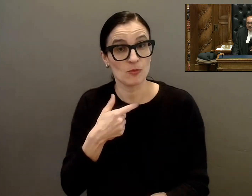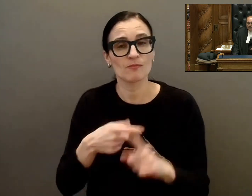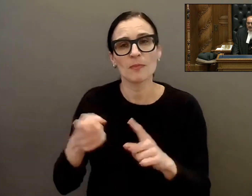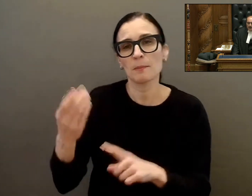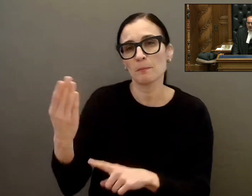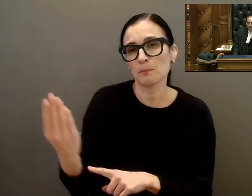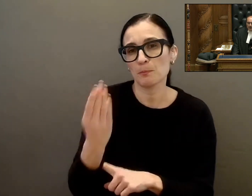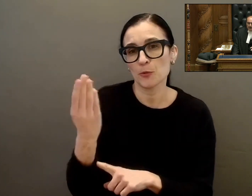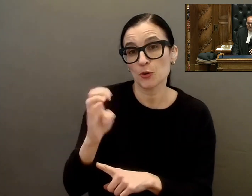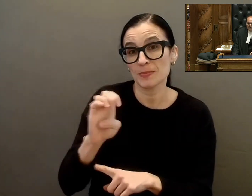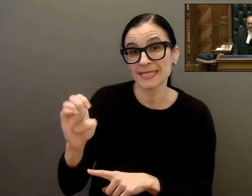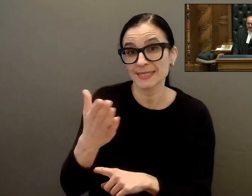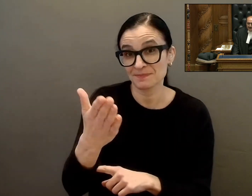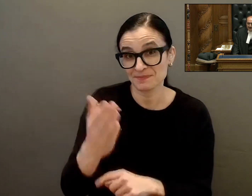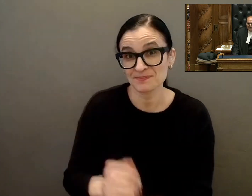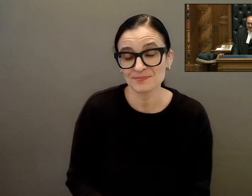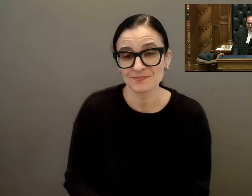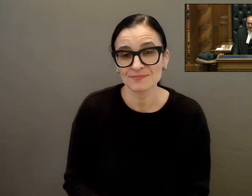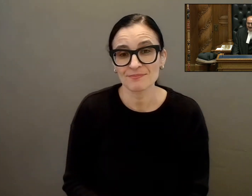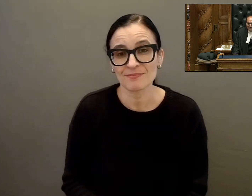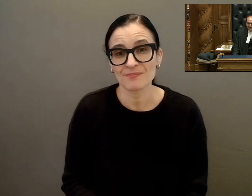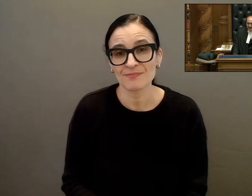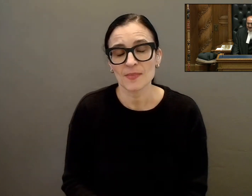Sorry, Burnaby North.